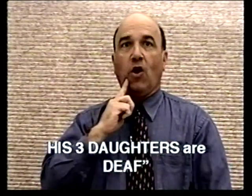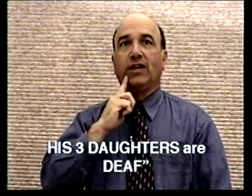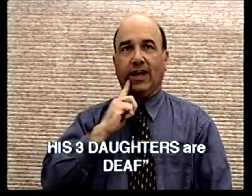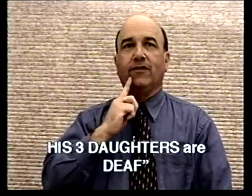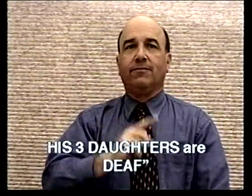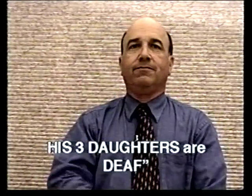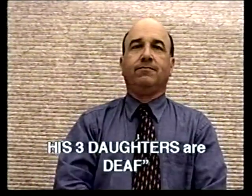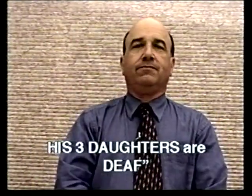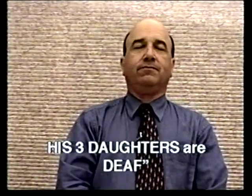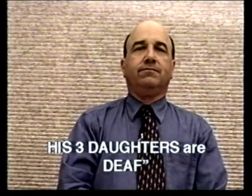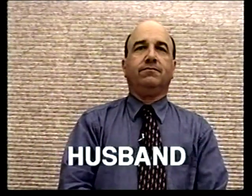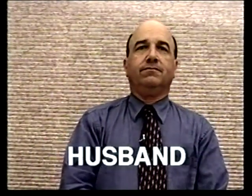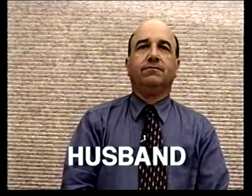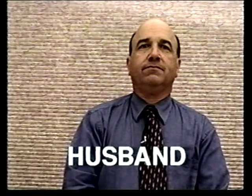Or death.